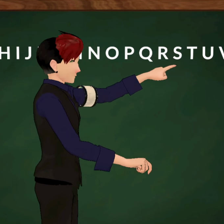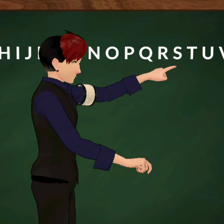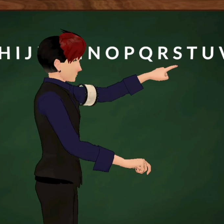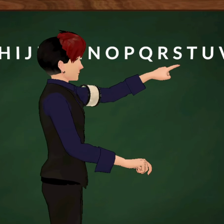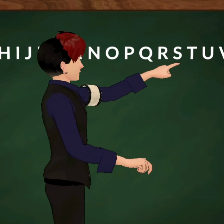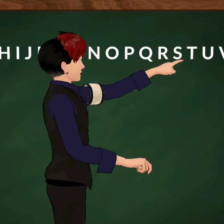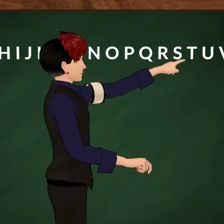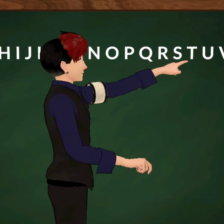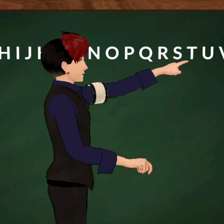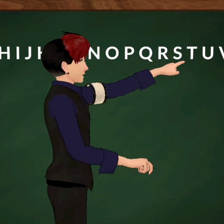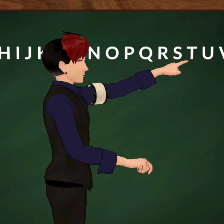There you go. T.